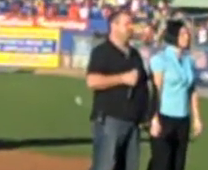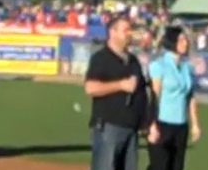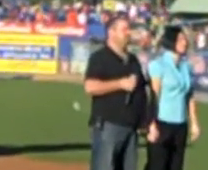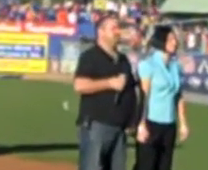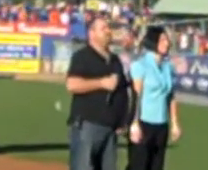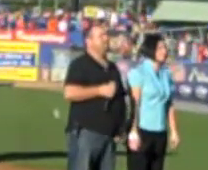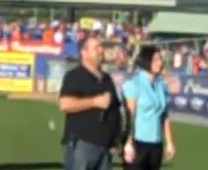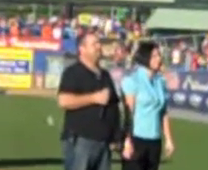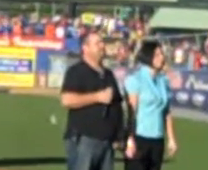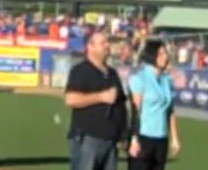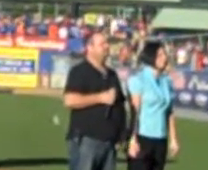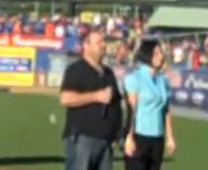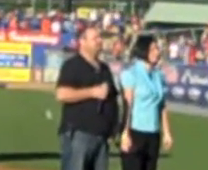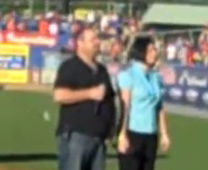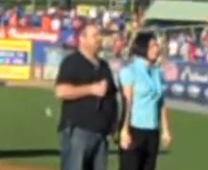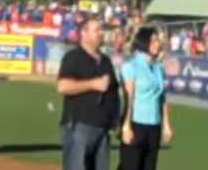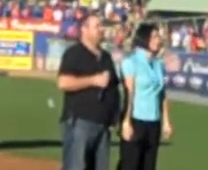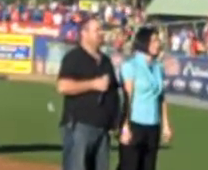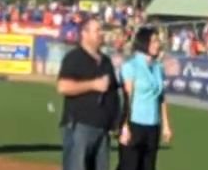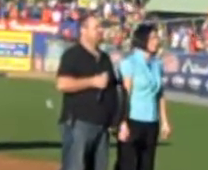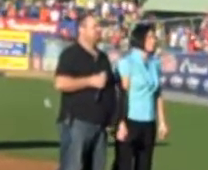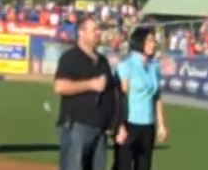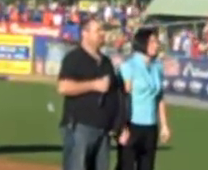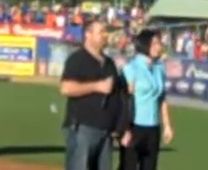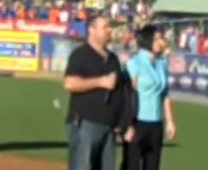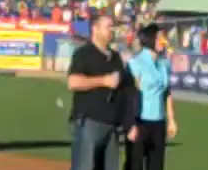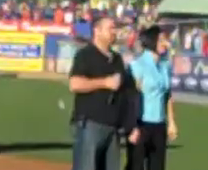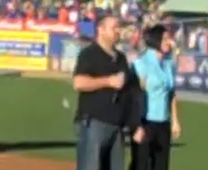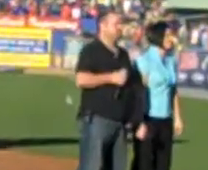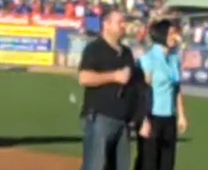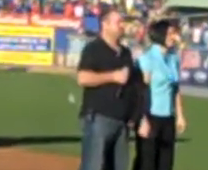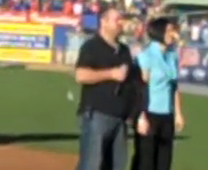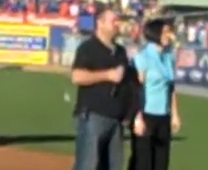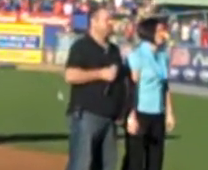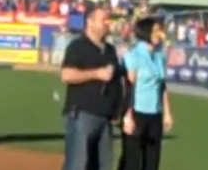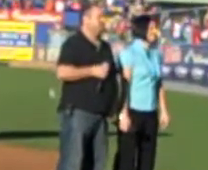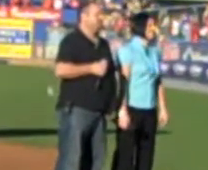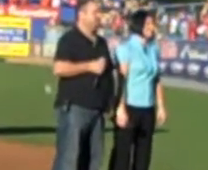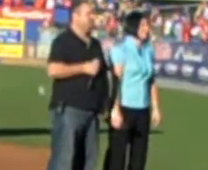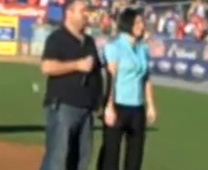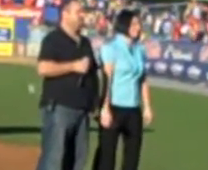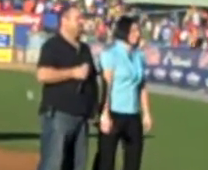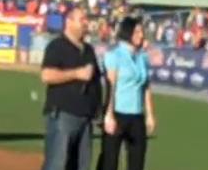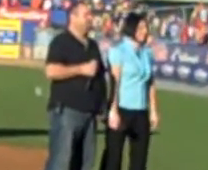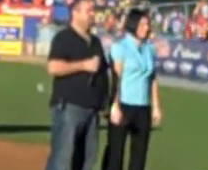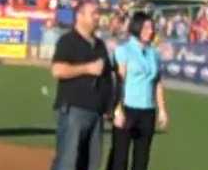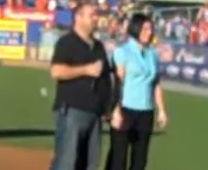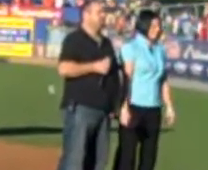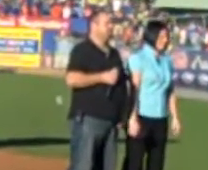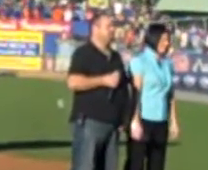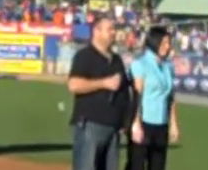this evening, please welcome Laura and Jonathan Chewy for the performance of our national anthem.